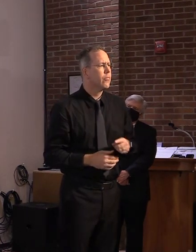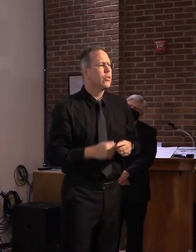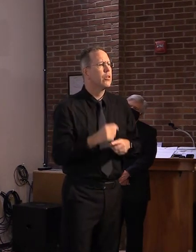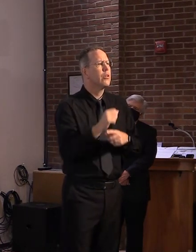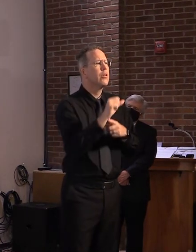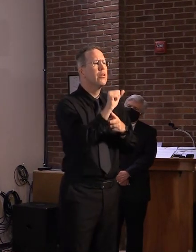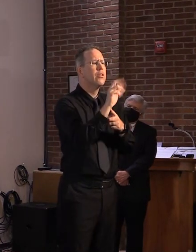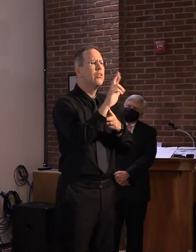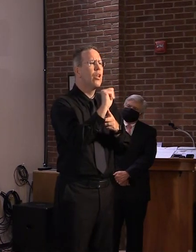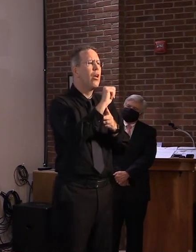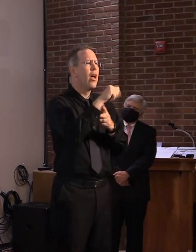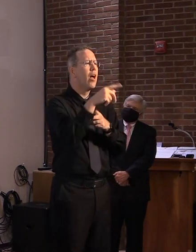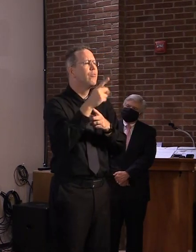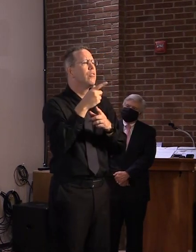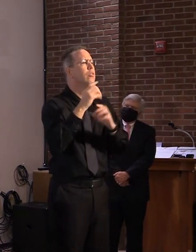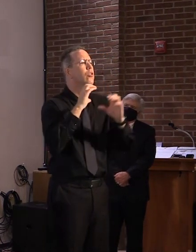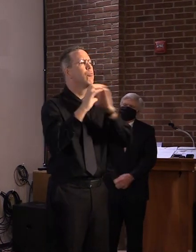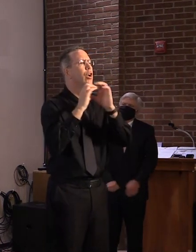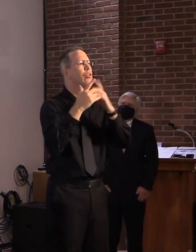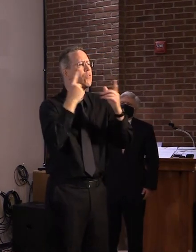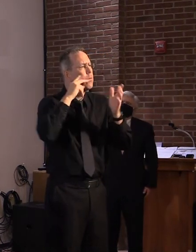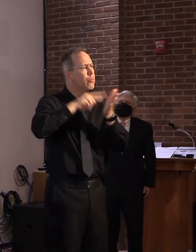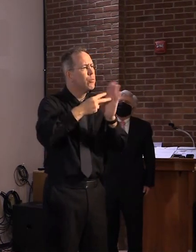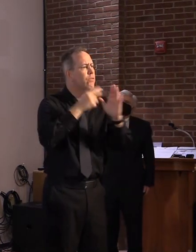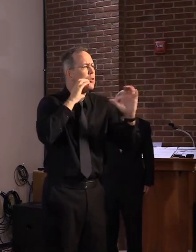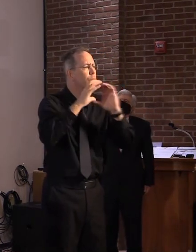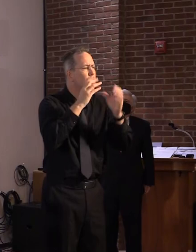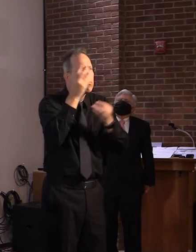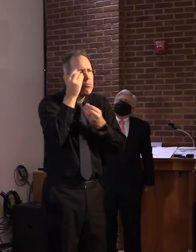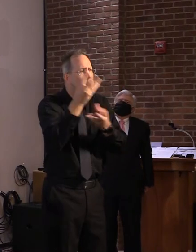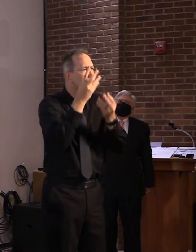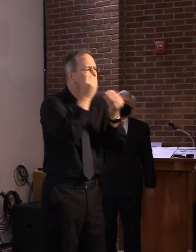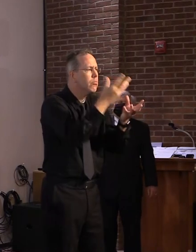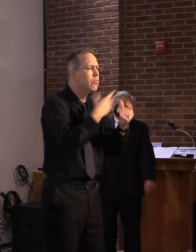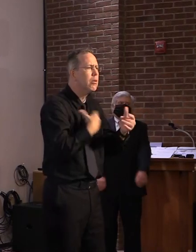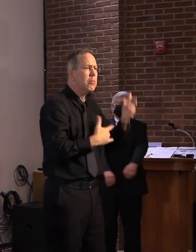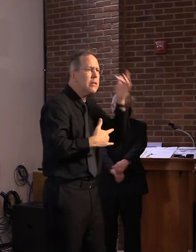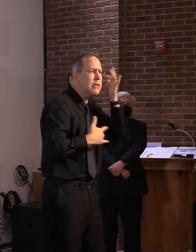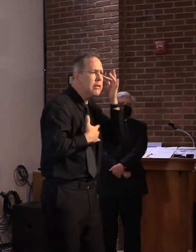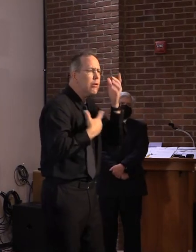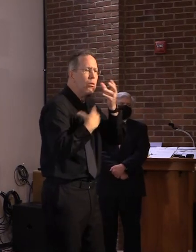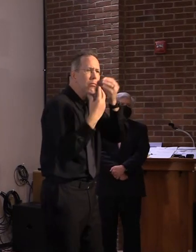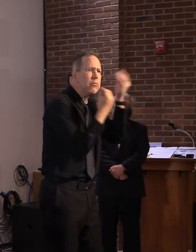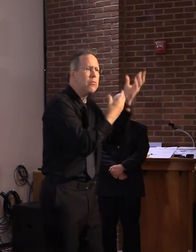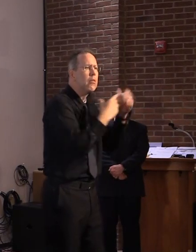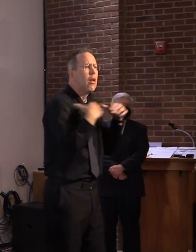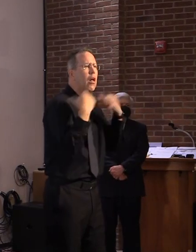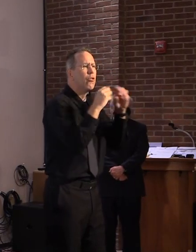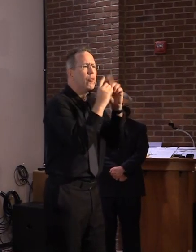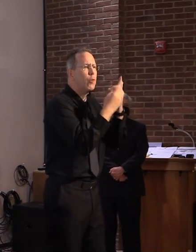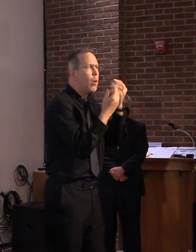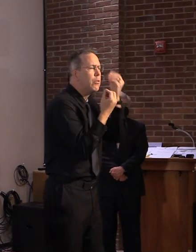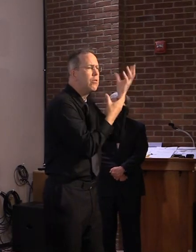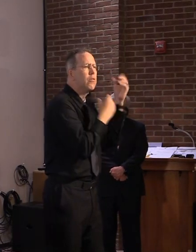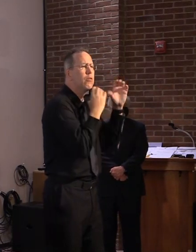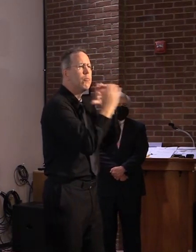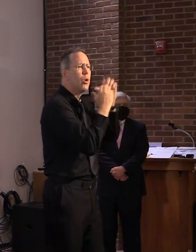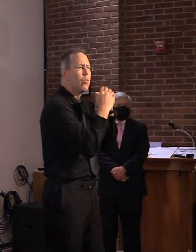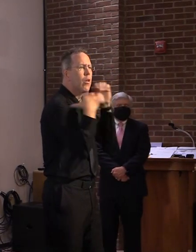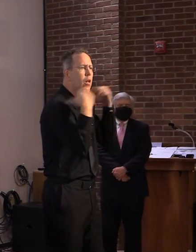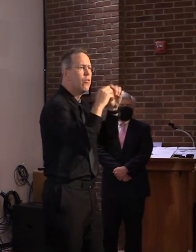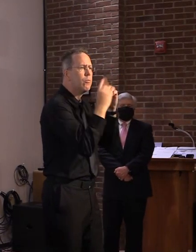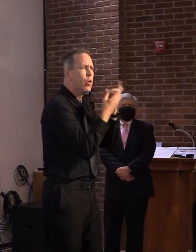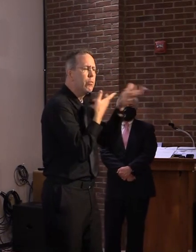to the person who's been contacted and also inform them of the kinds of symptoms to report,